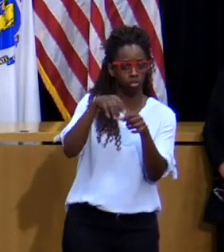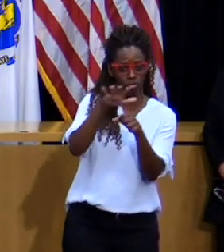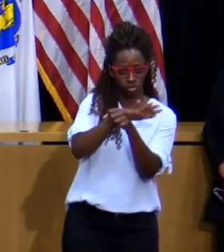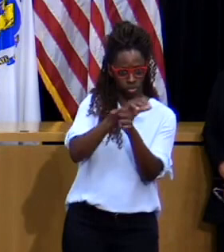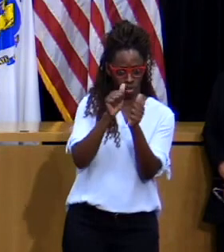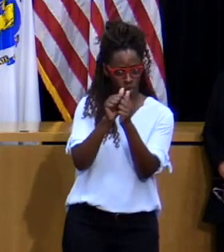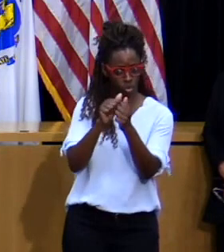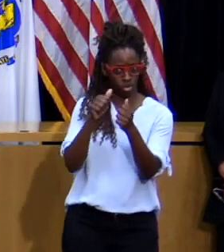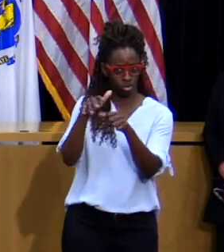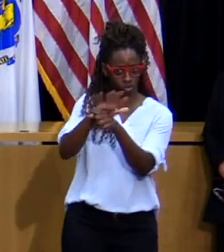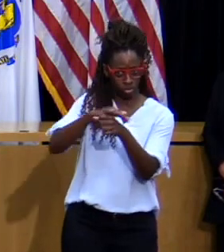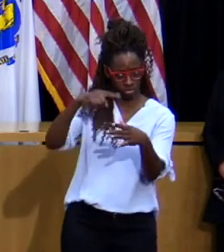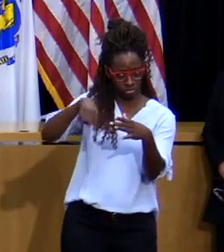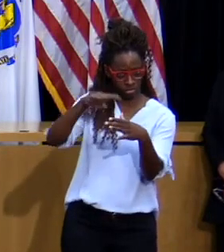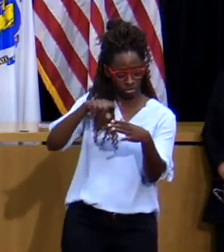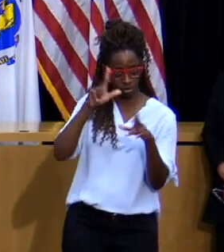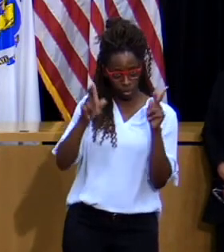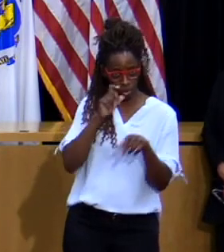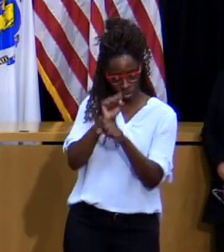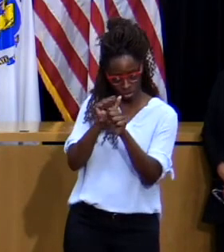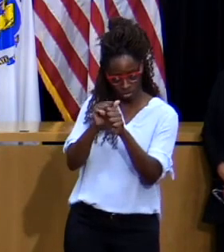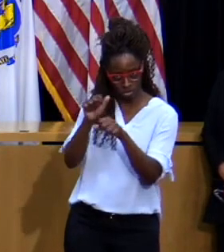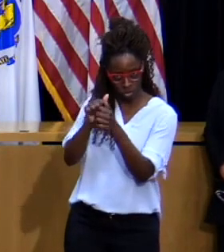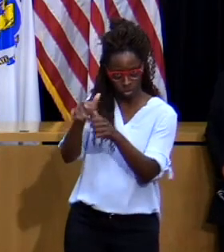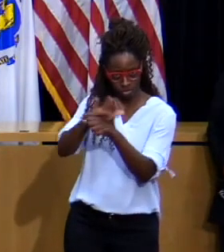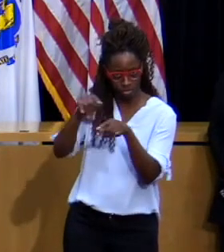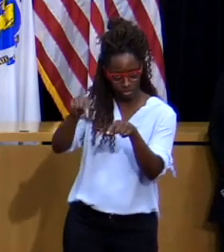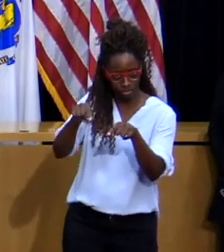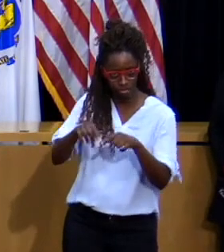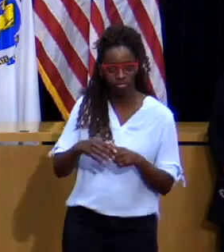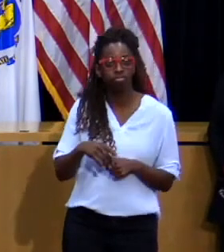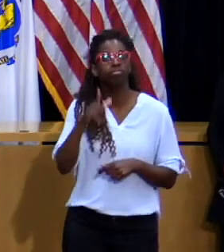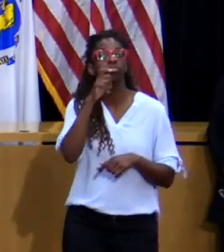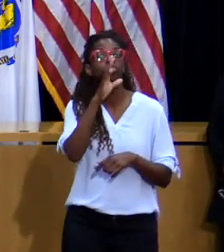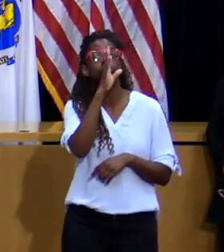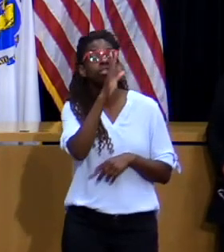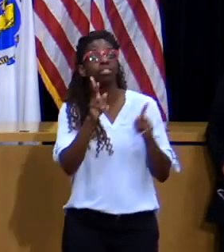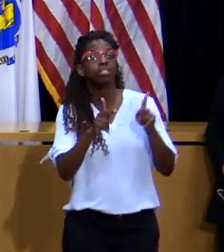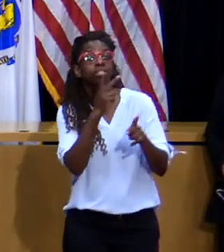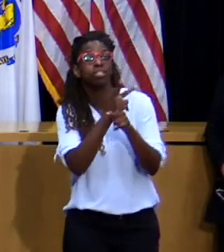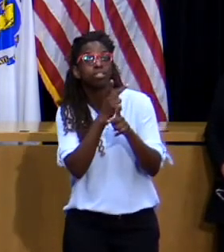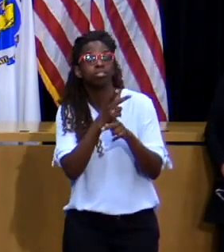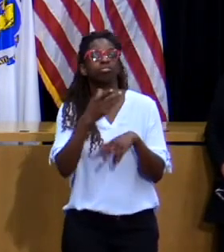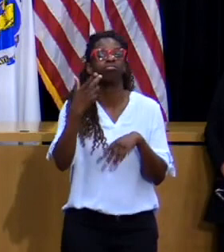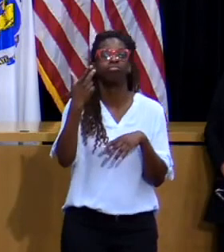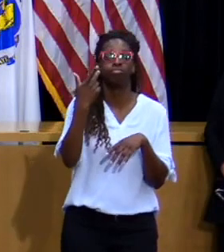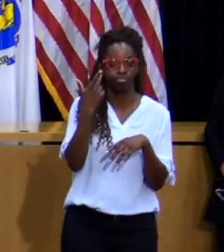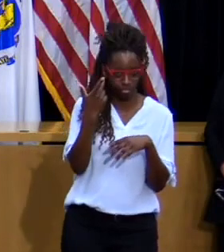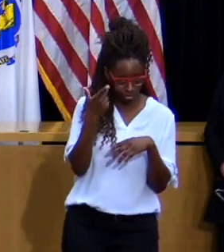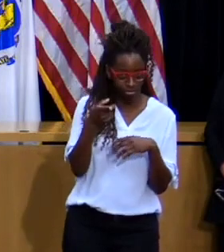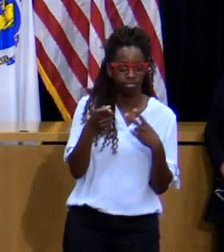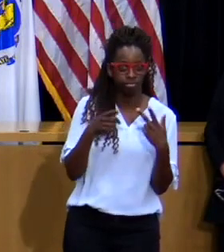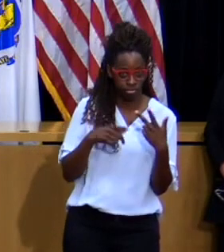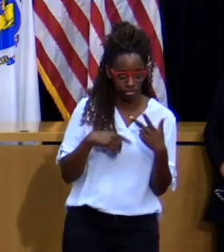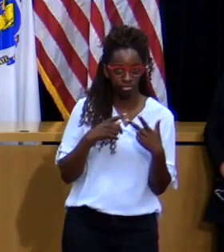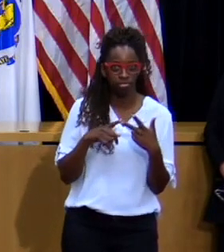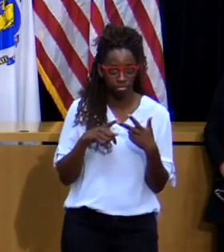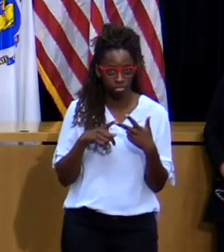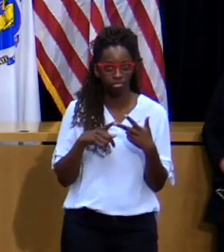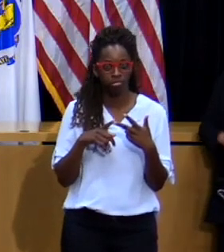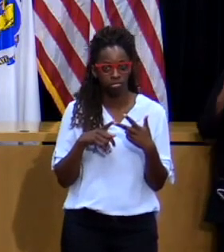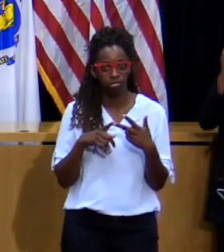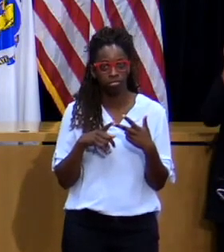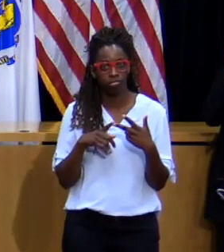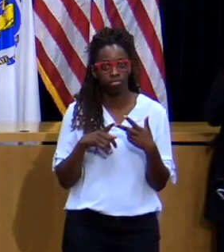was to ensure that, in addition to it being the direct care staff of nurses and physicians and the like, also would include dietary,